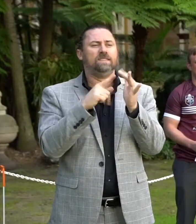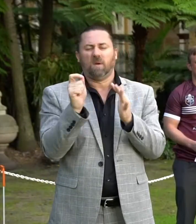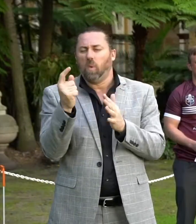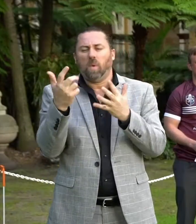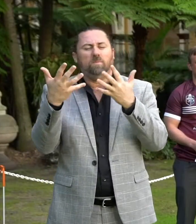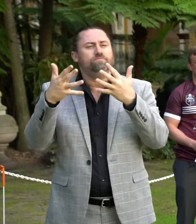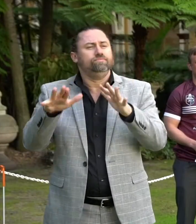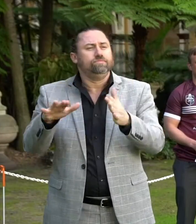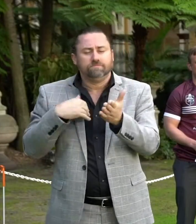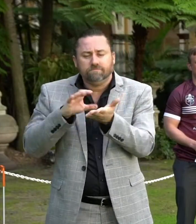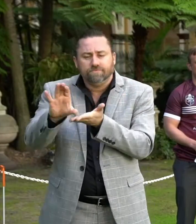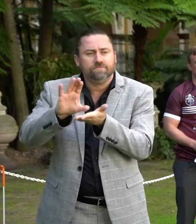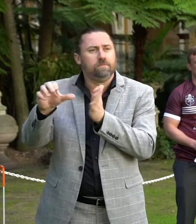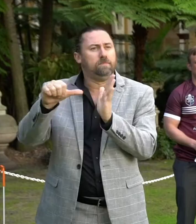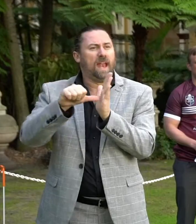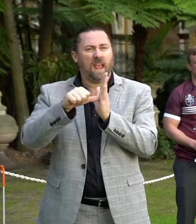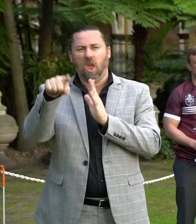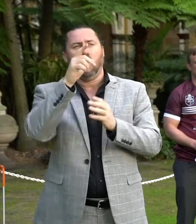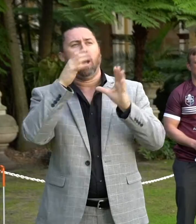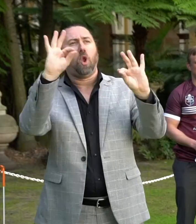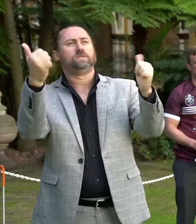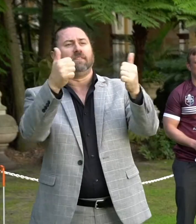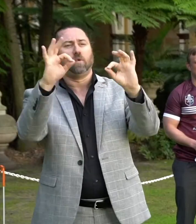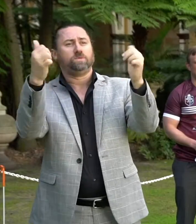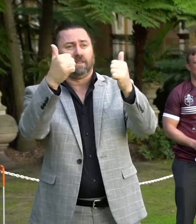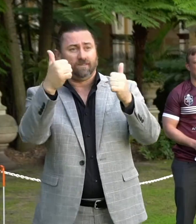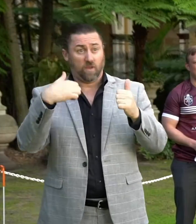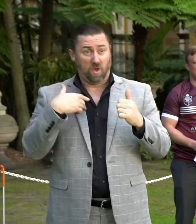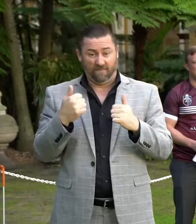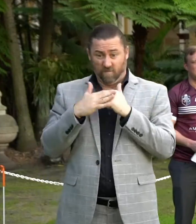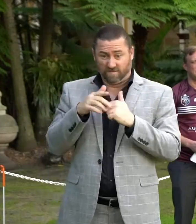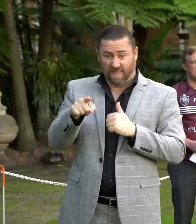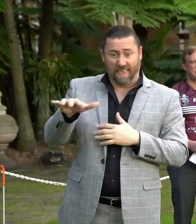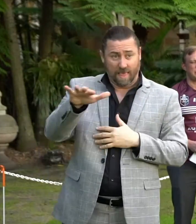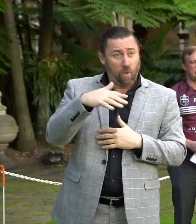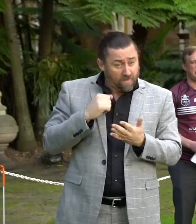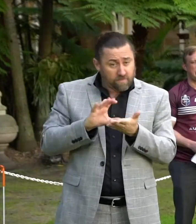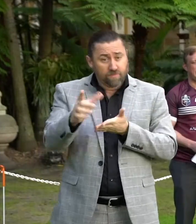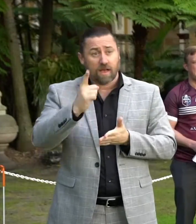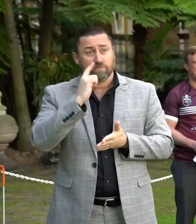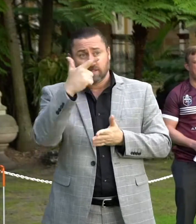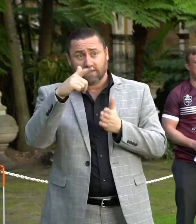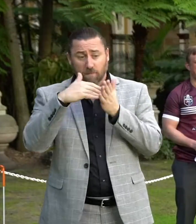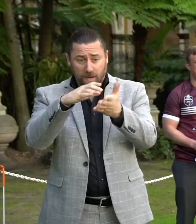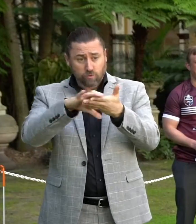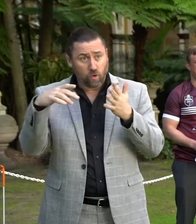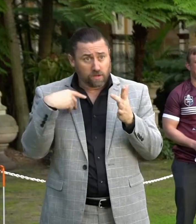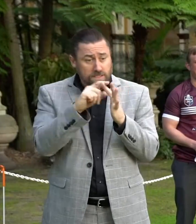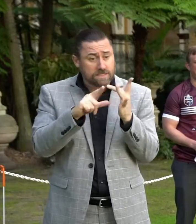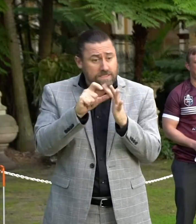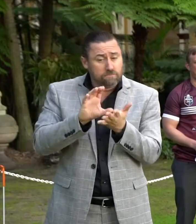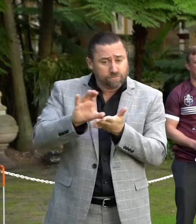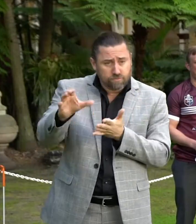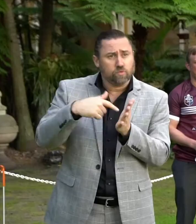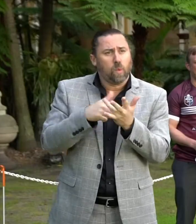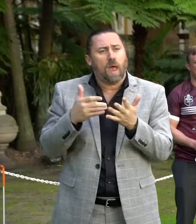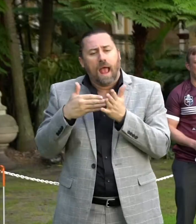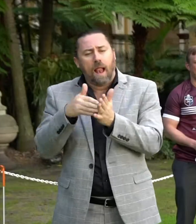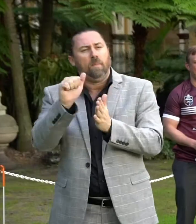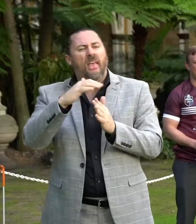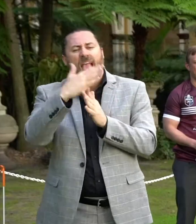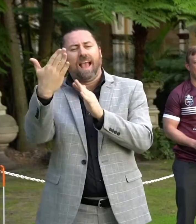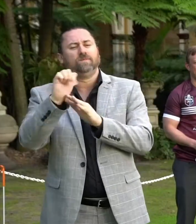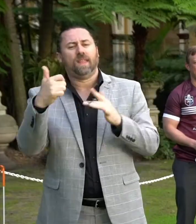important. I currently have friends at the moment that are in palliative care. So we want to make sure that